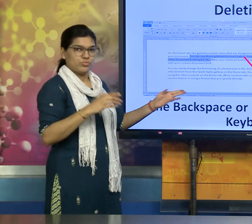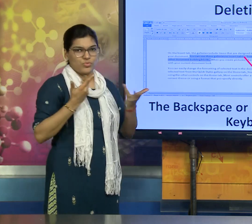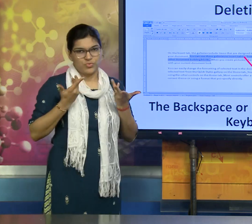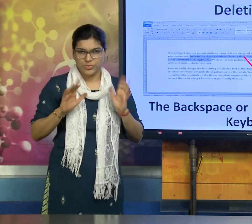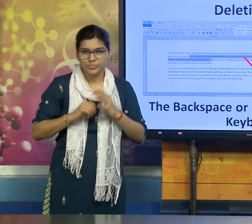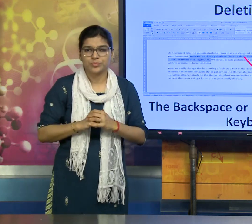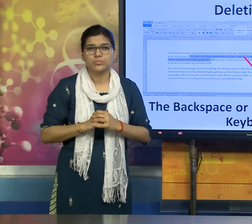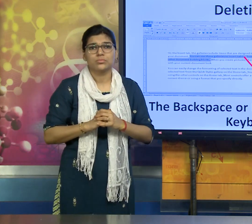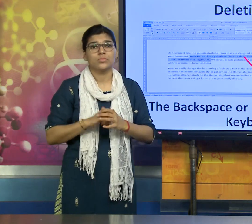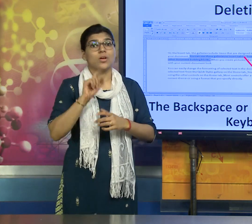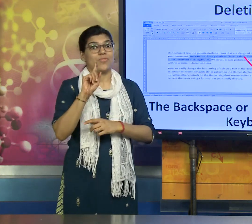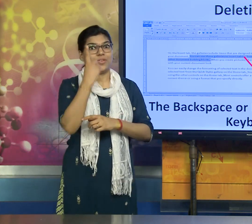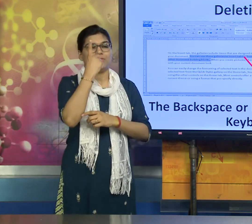In a text,